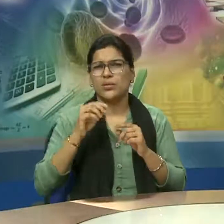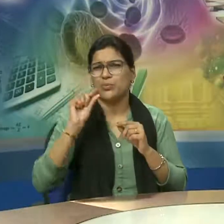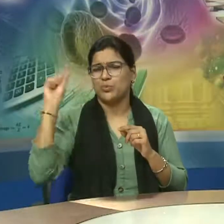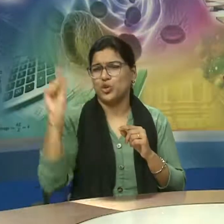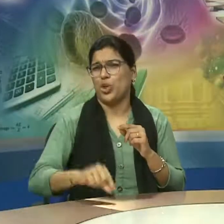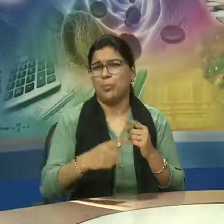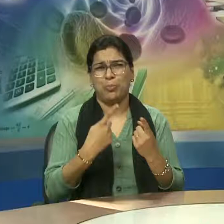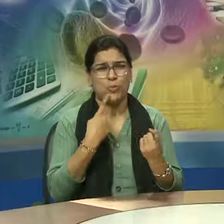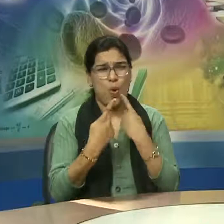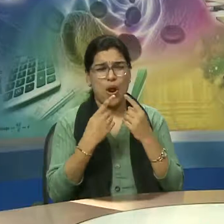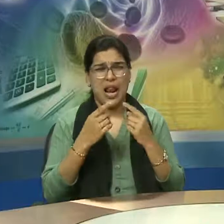his